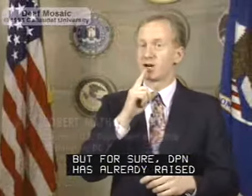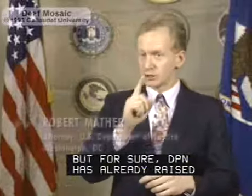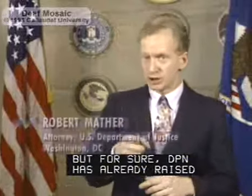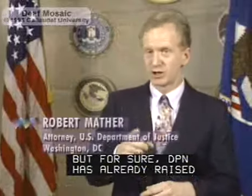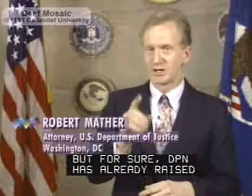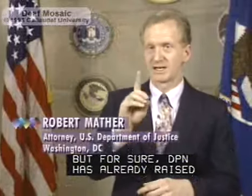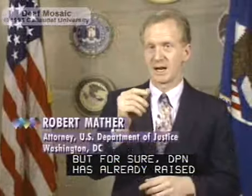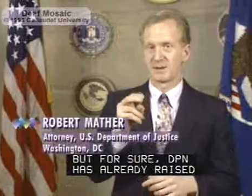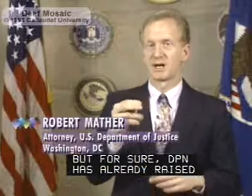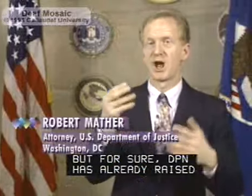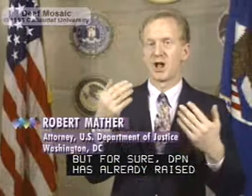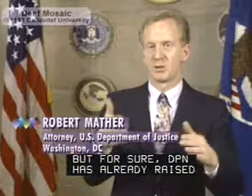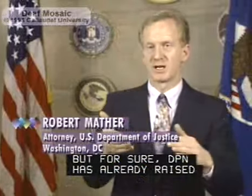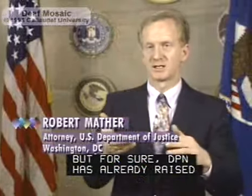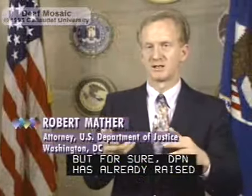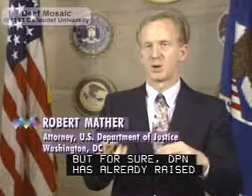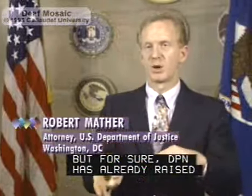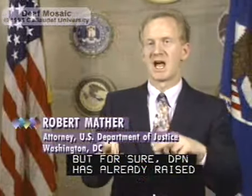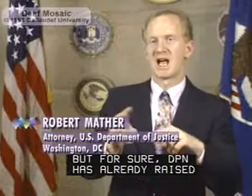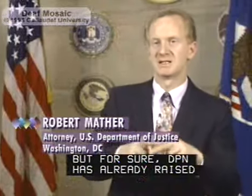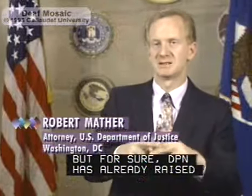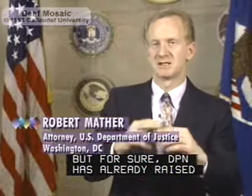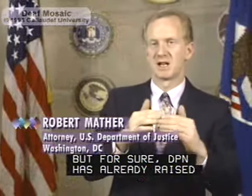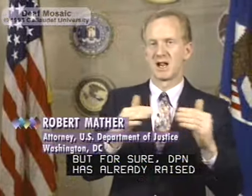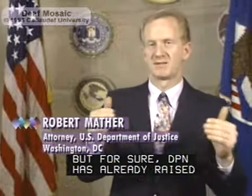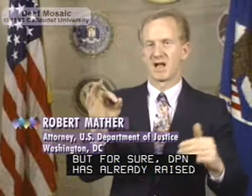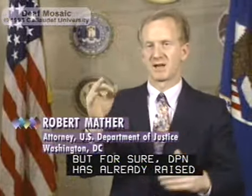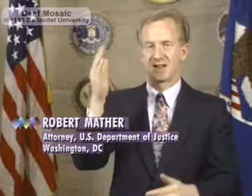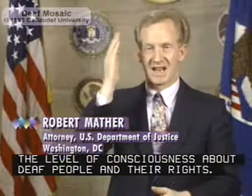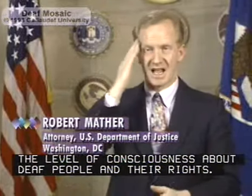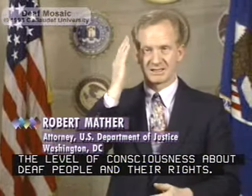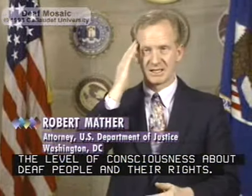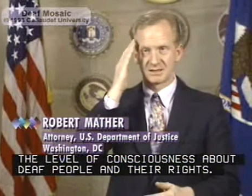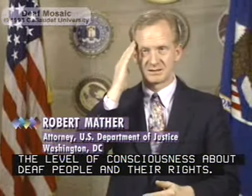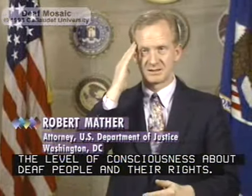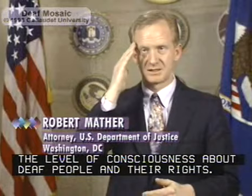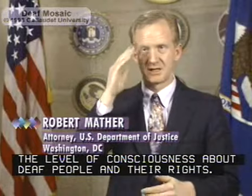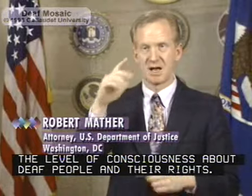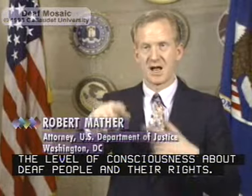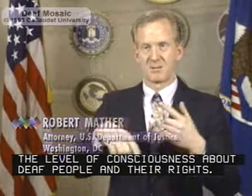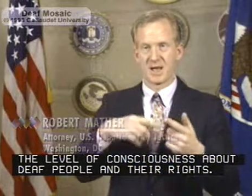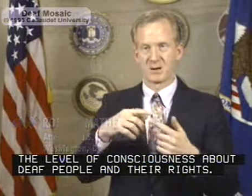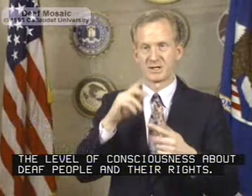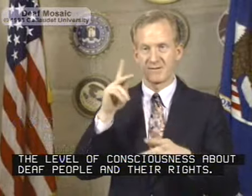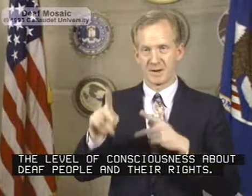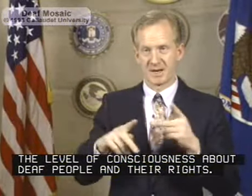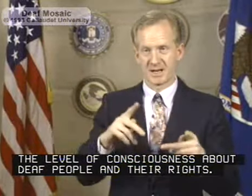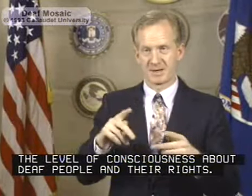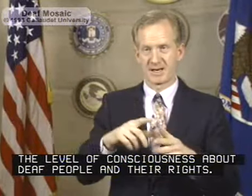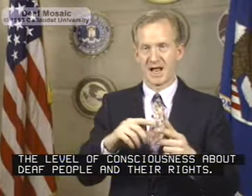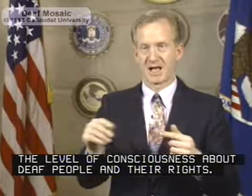But for sure, DPN has already raised the level of consciousness about deaf people and their